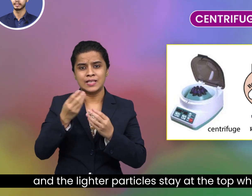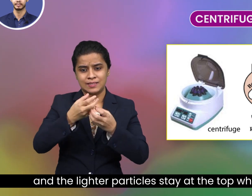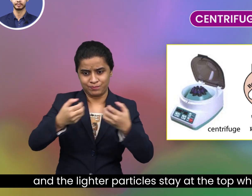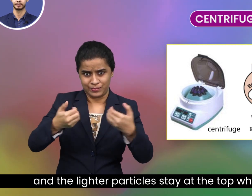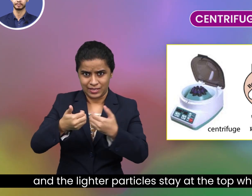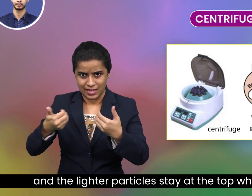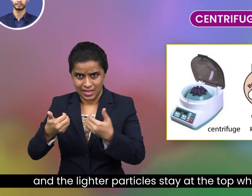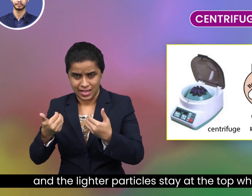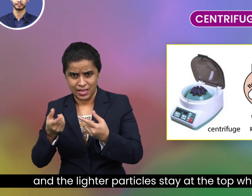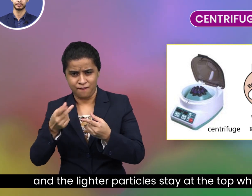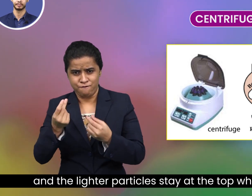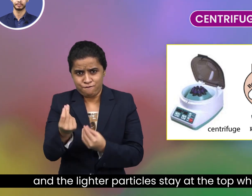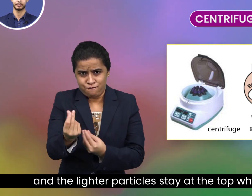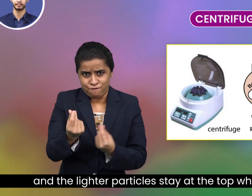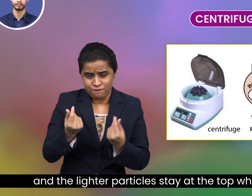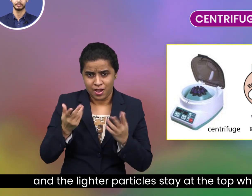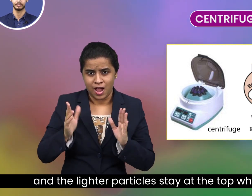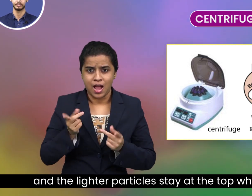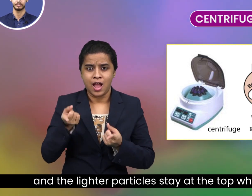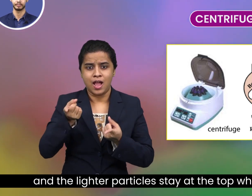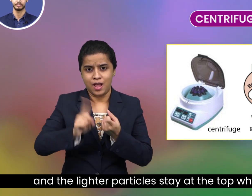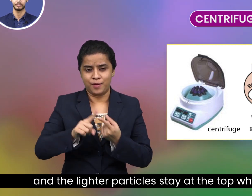rapidly.